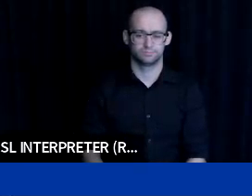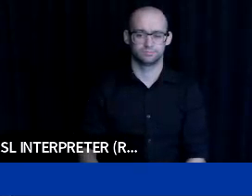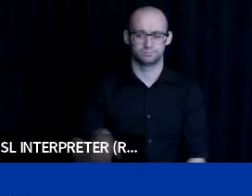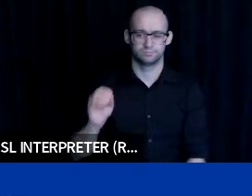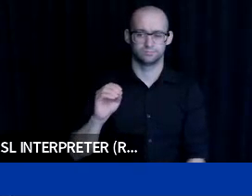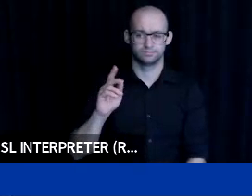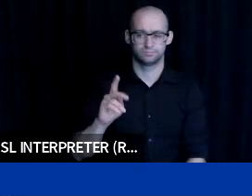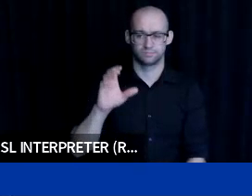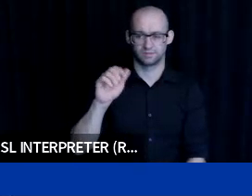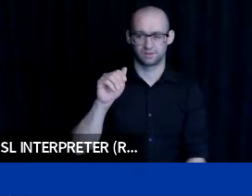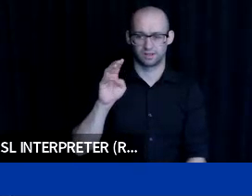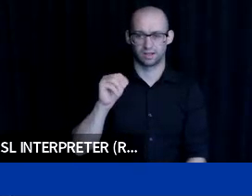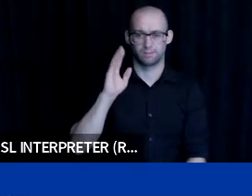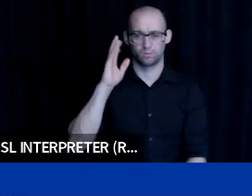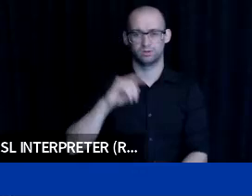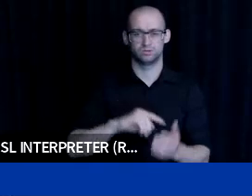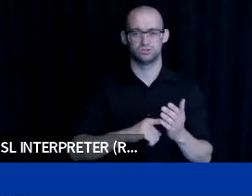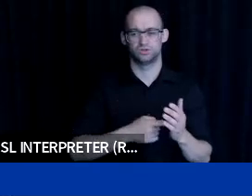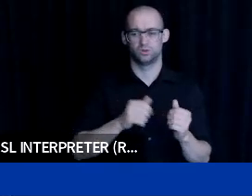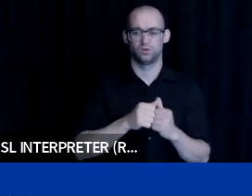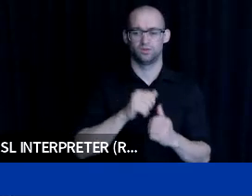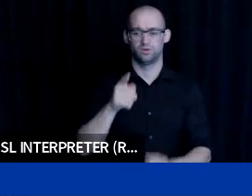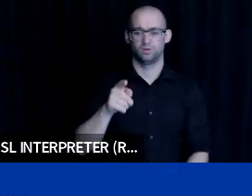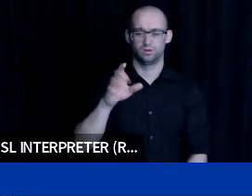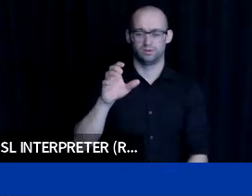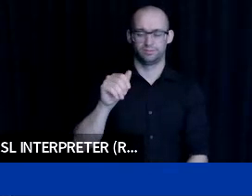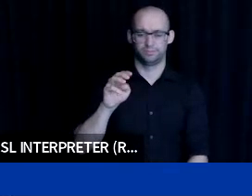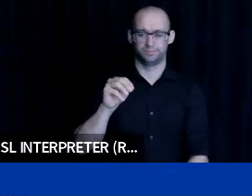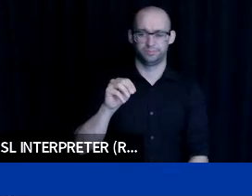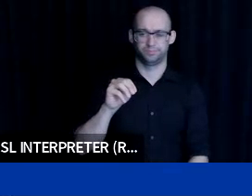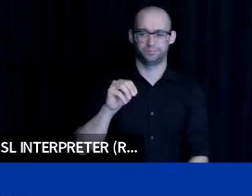Okay, Kim, we're gonna go ahead and start with you. So I'm gonna, there you go.